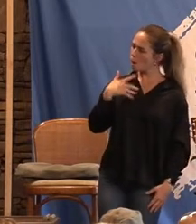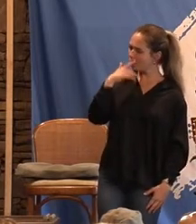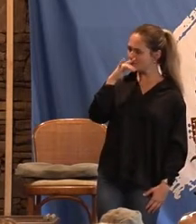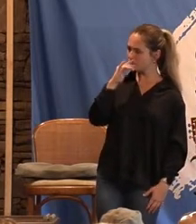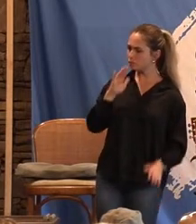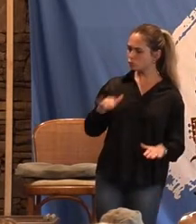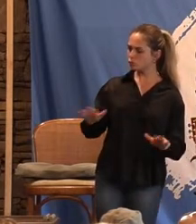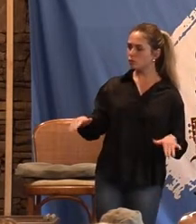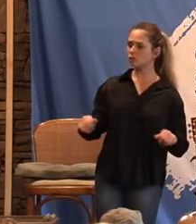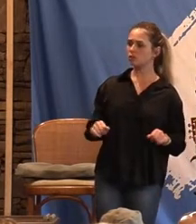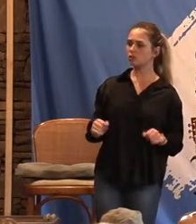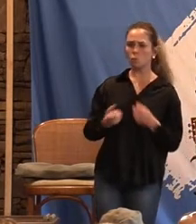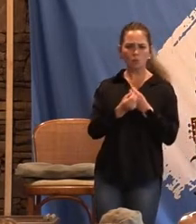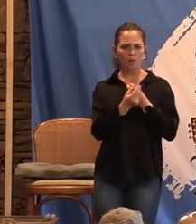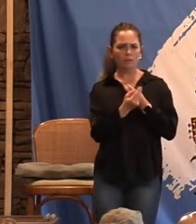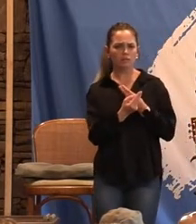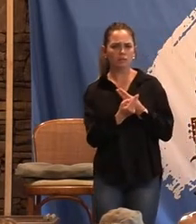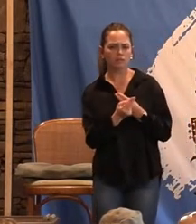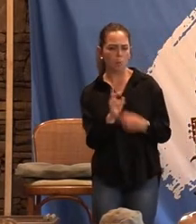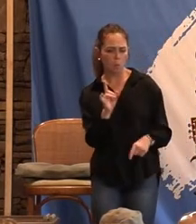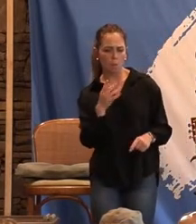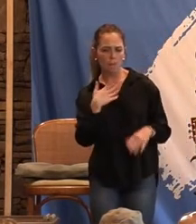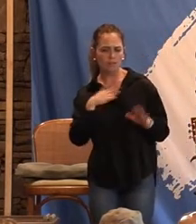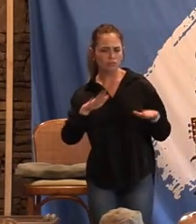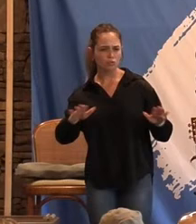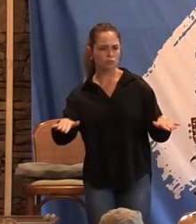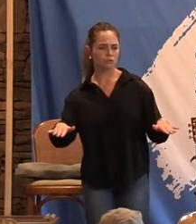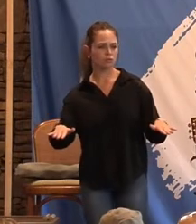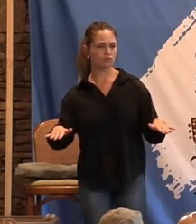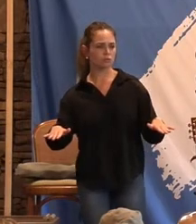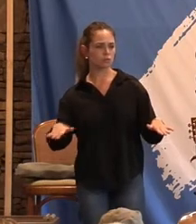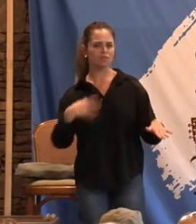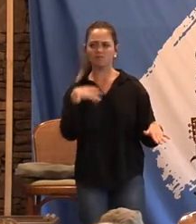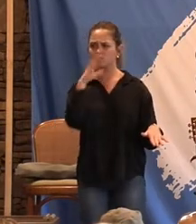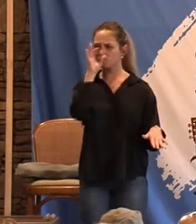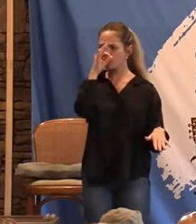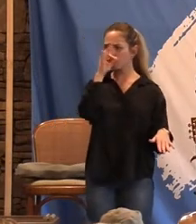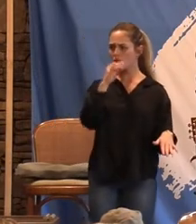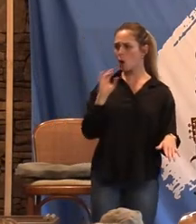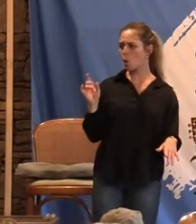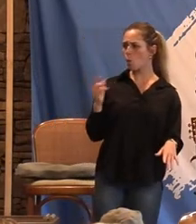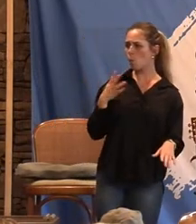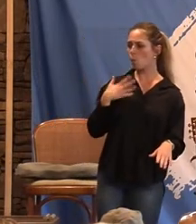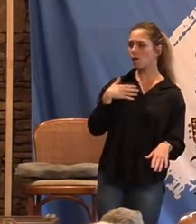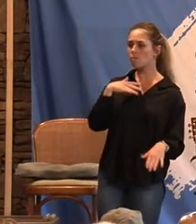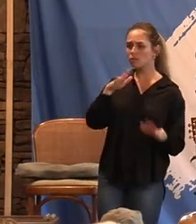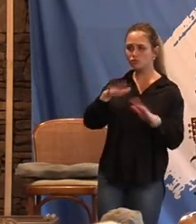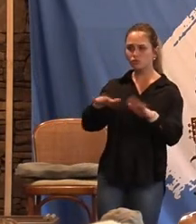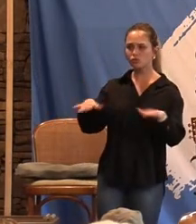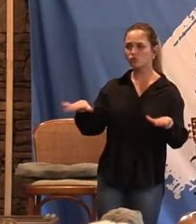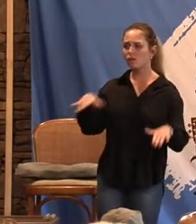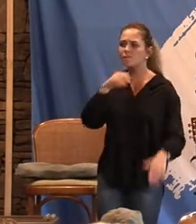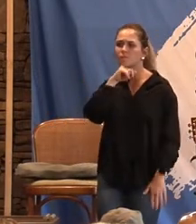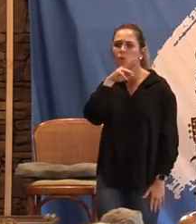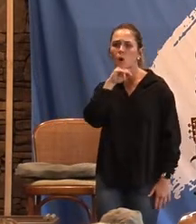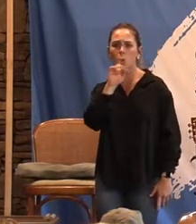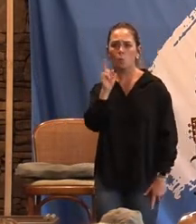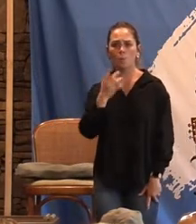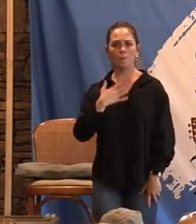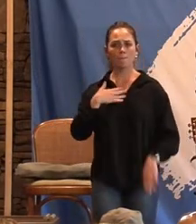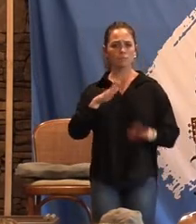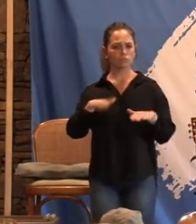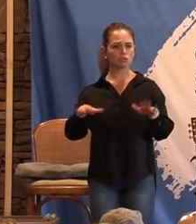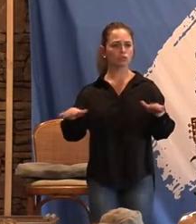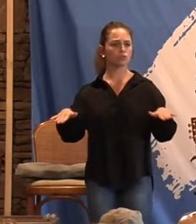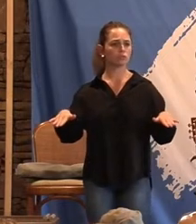children? Rabbits, where are my children? Fox, where are my children? Frog, where are my